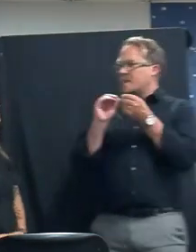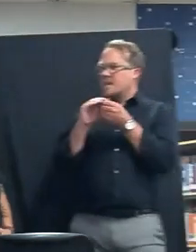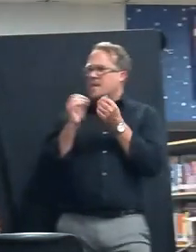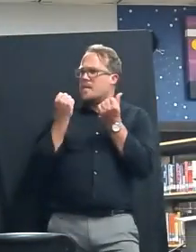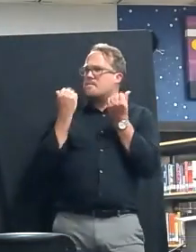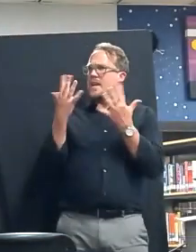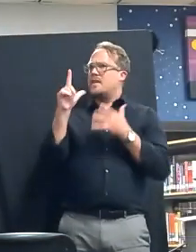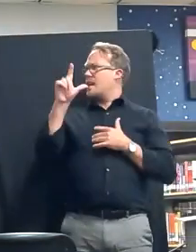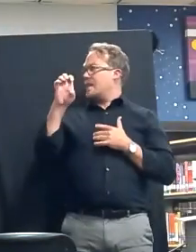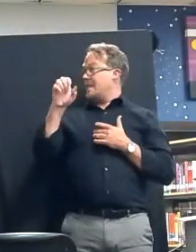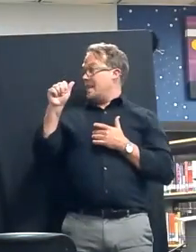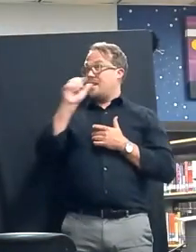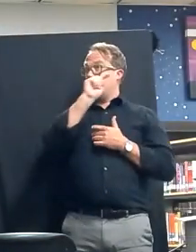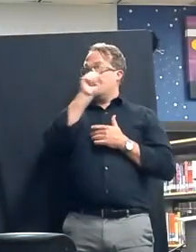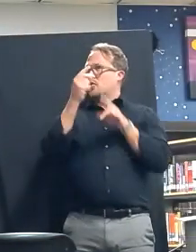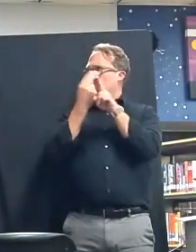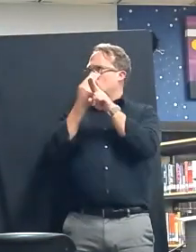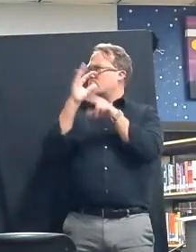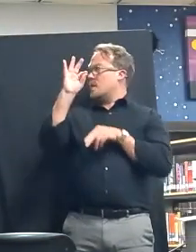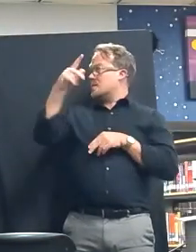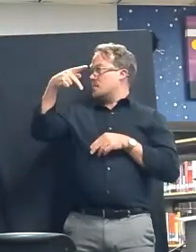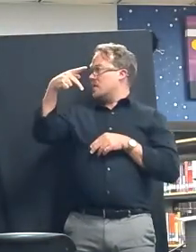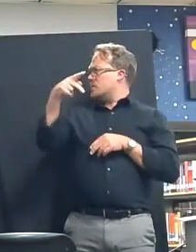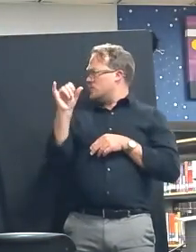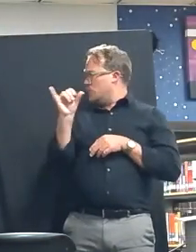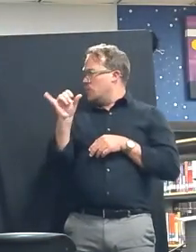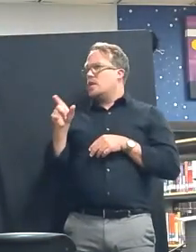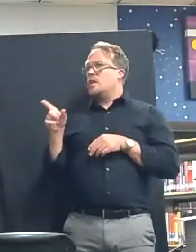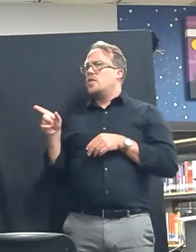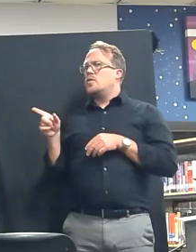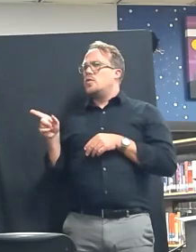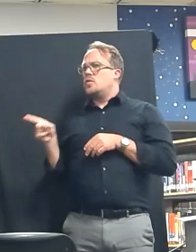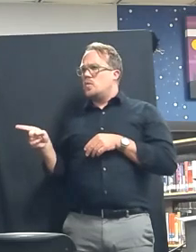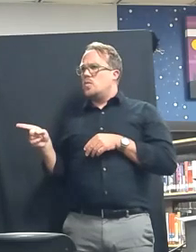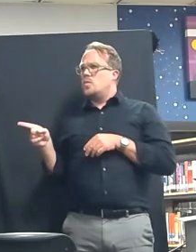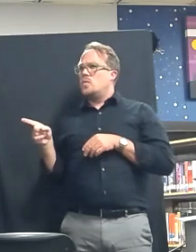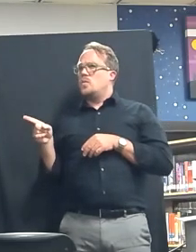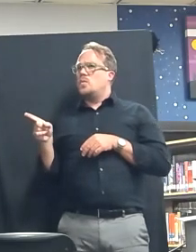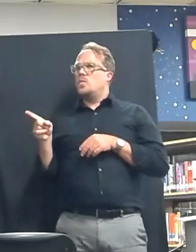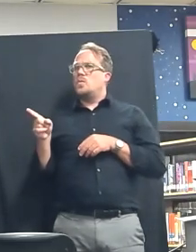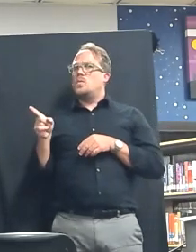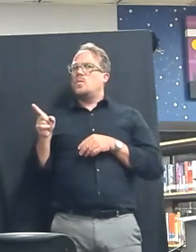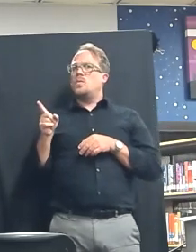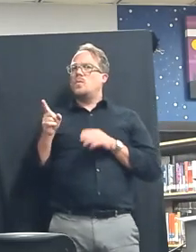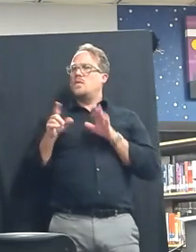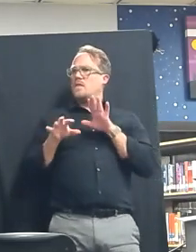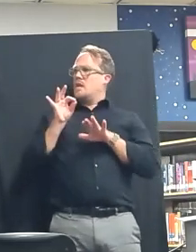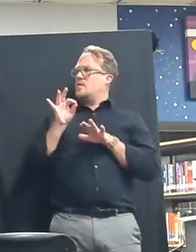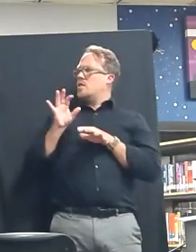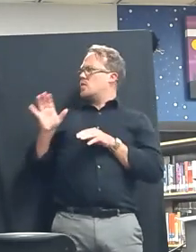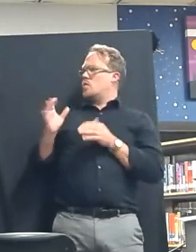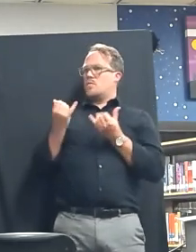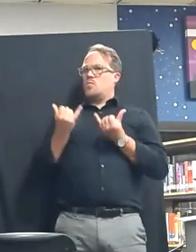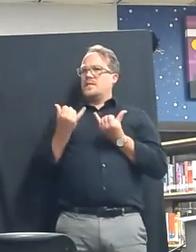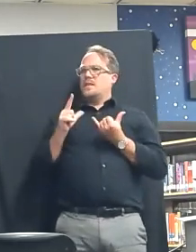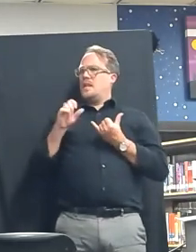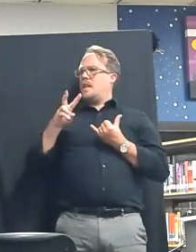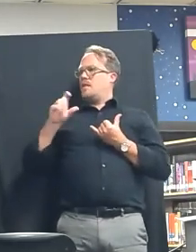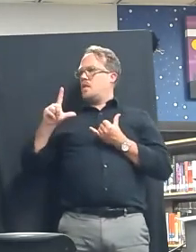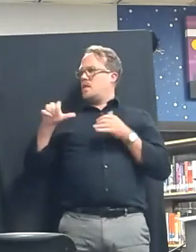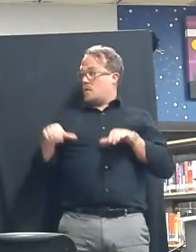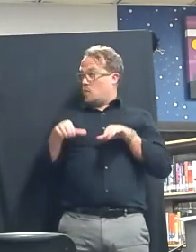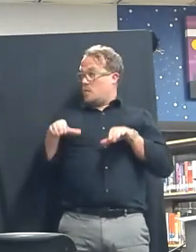LEAs also use Fountas and Pinnell. Do you find that your present levels of performance